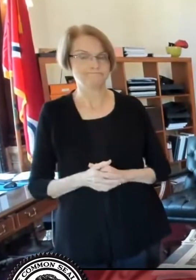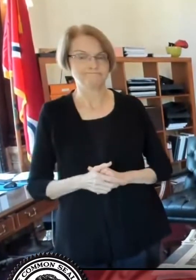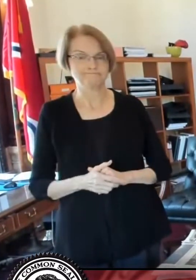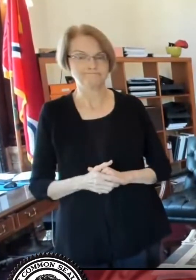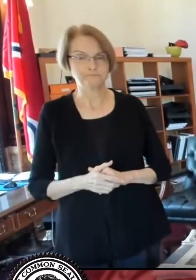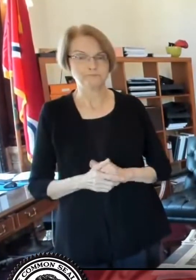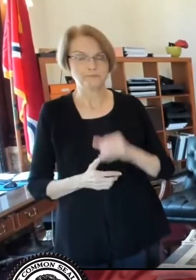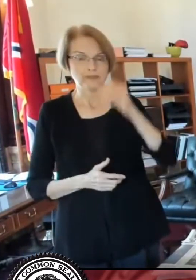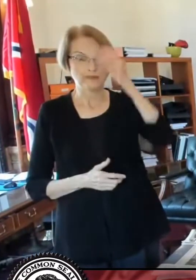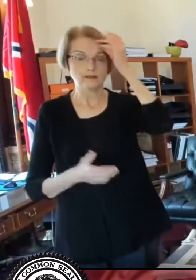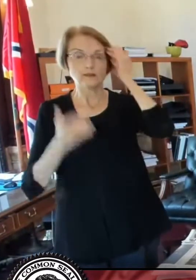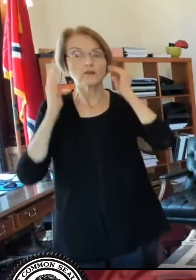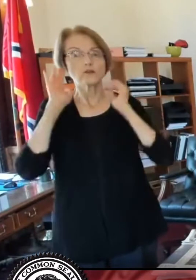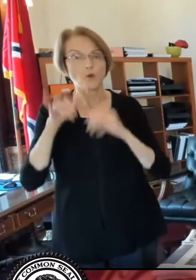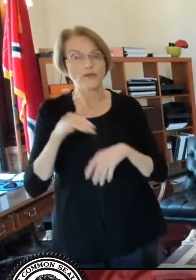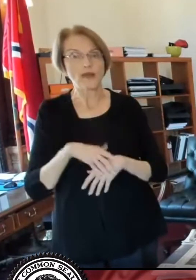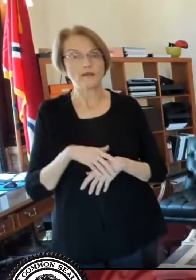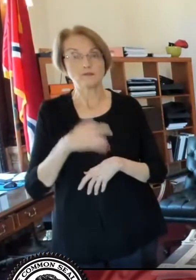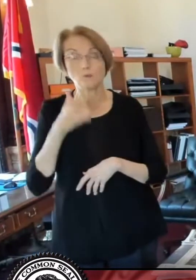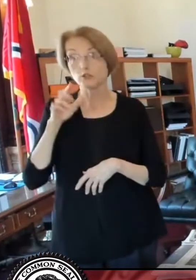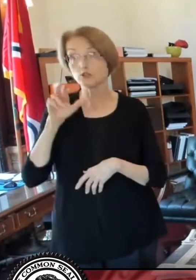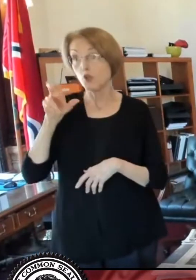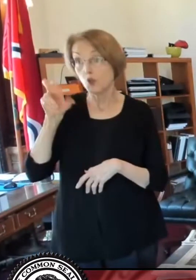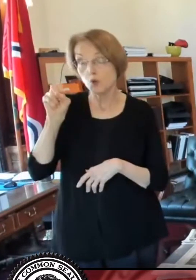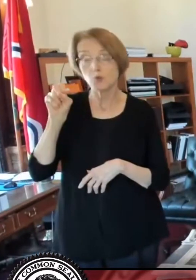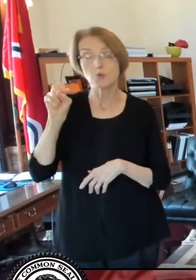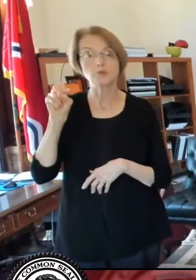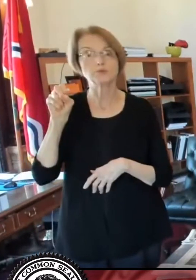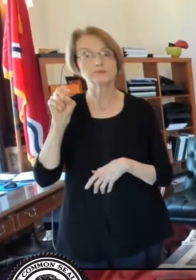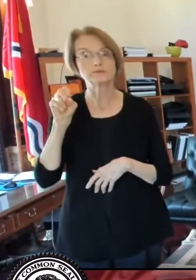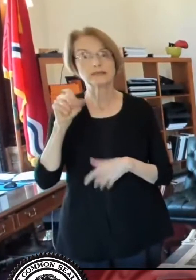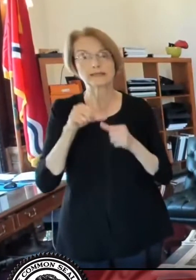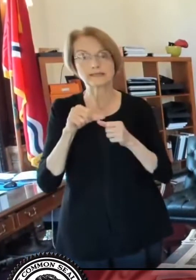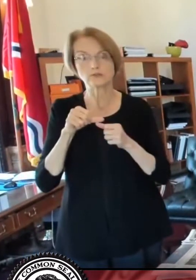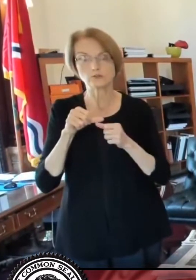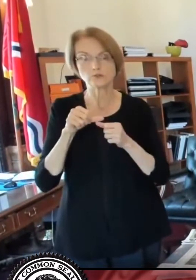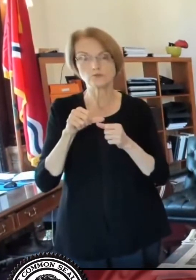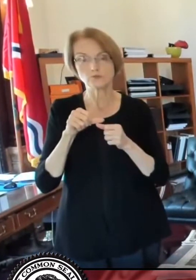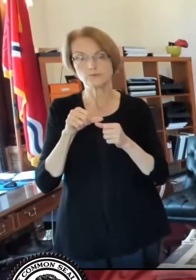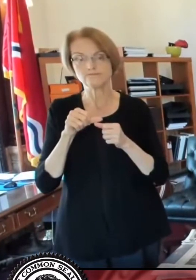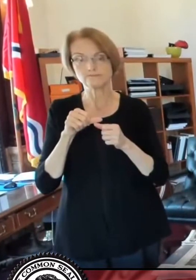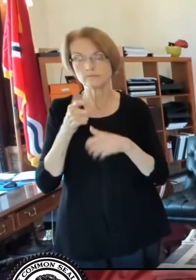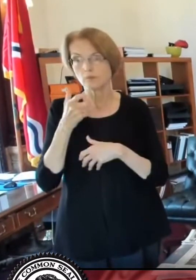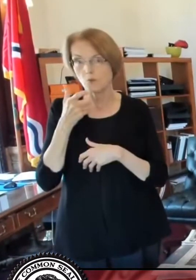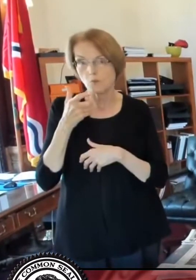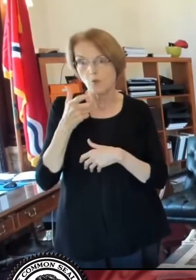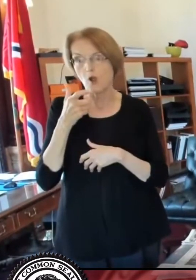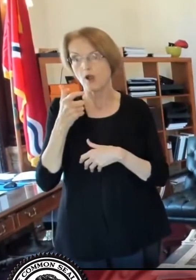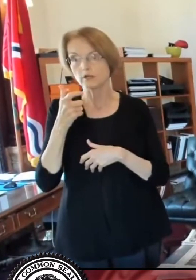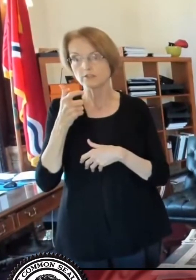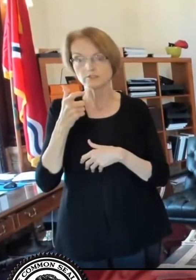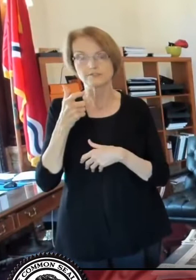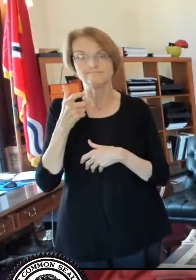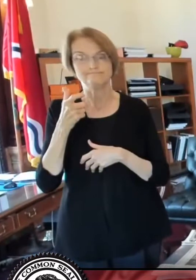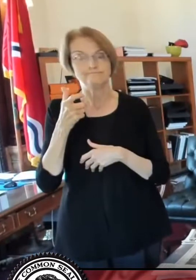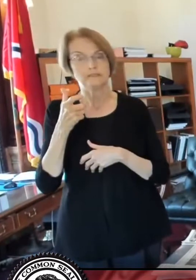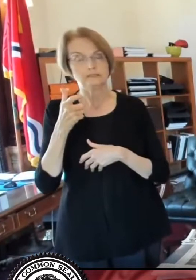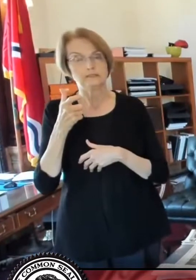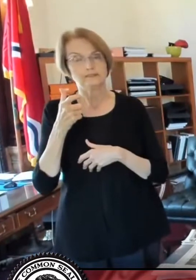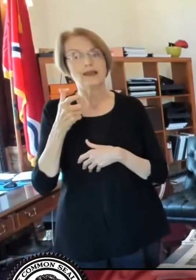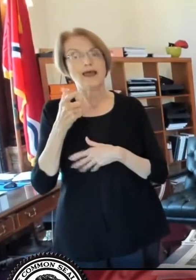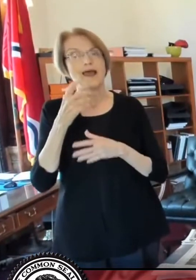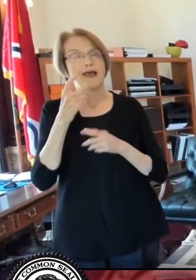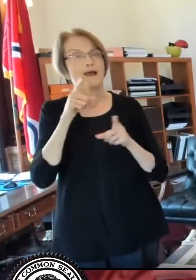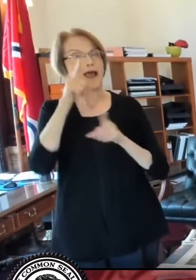As you know from the news, continue to watch cases from our surrounding counties,